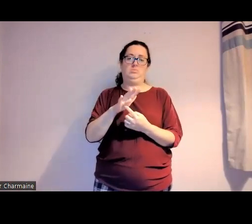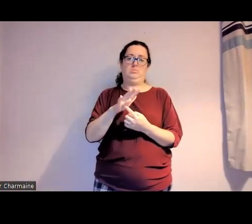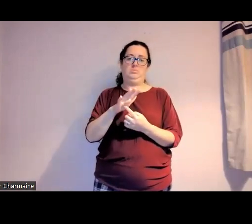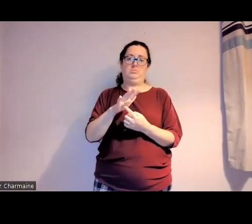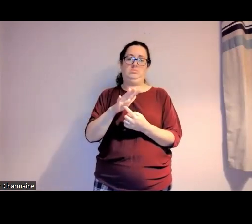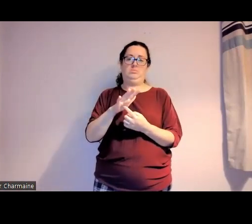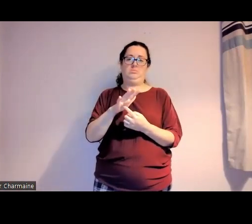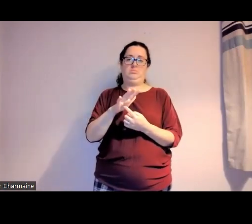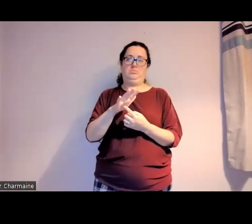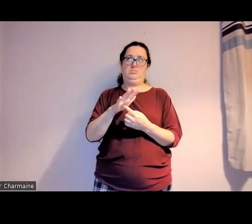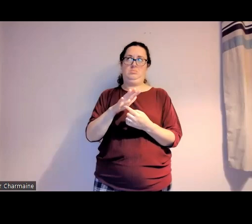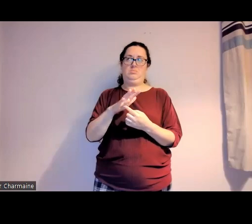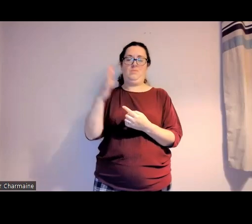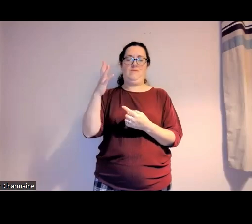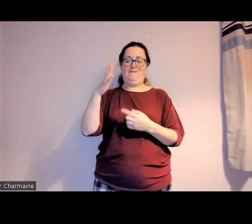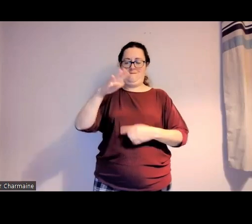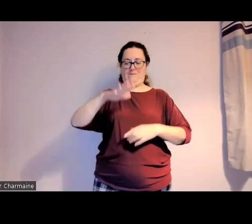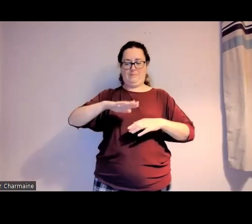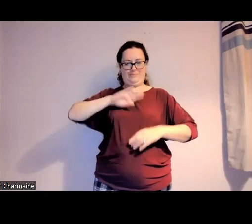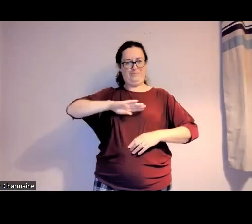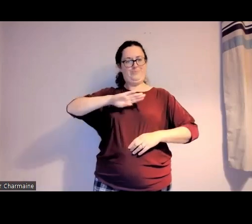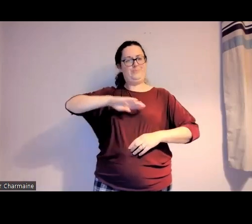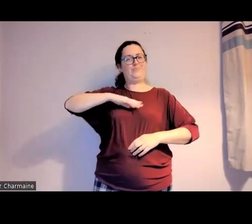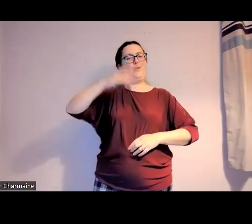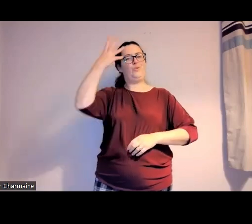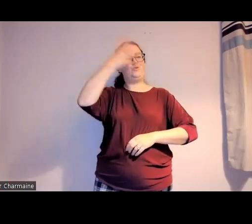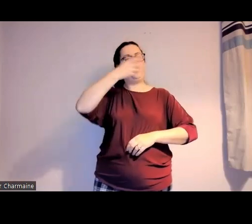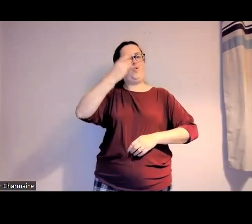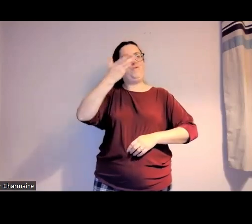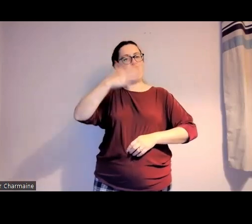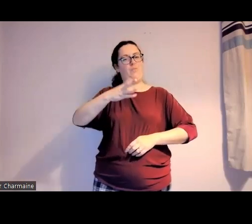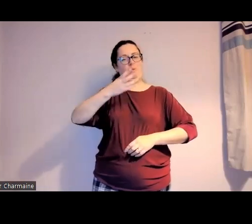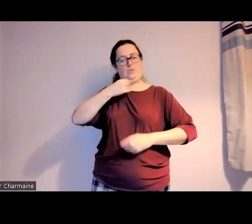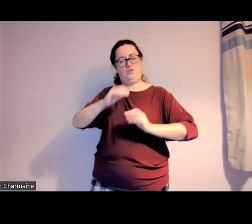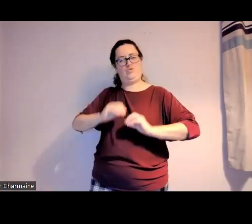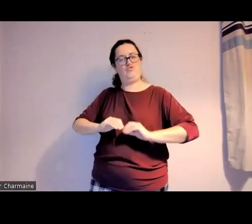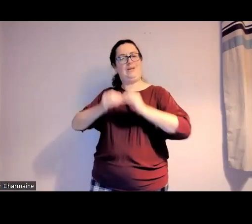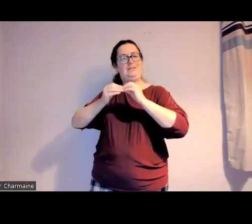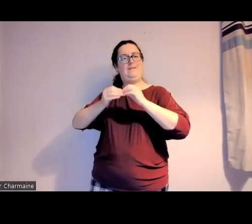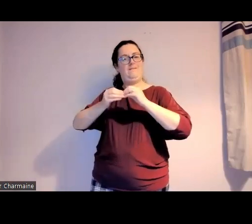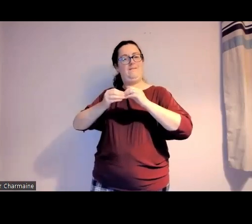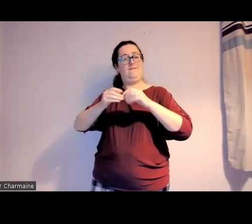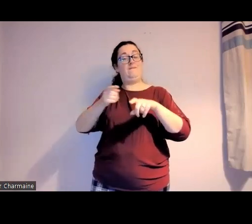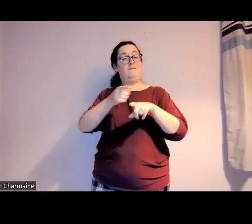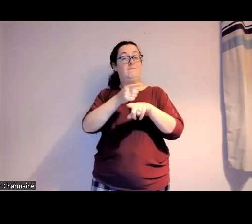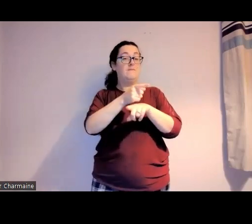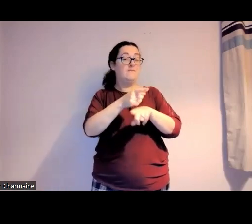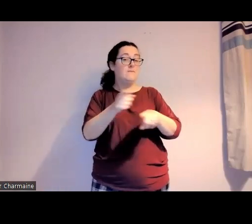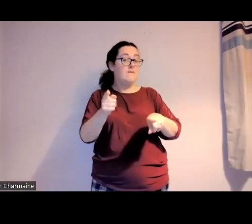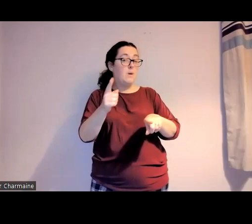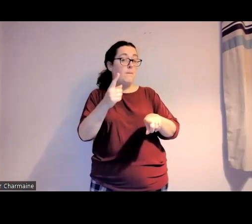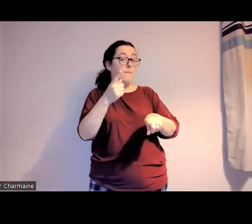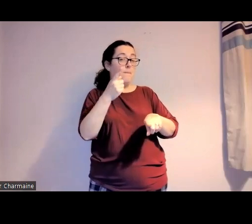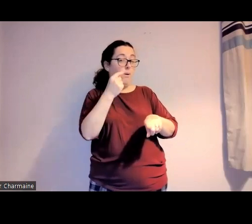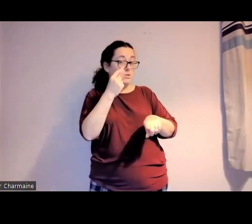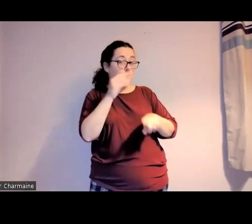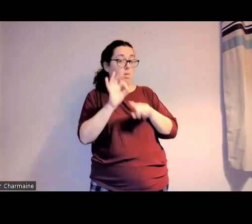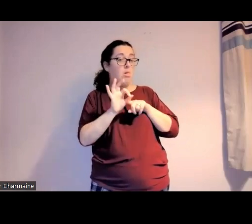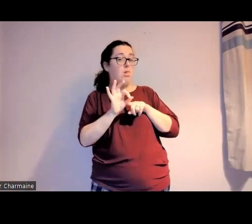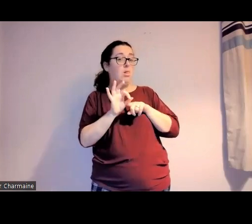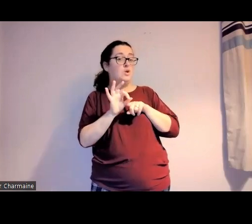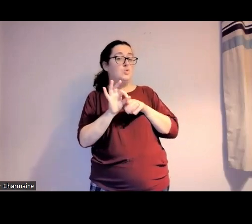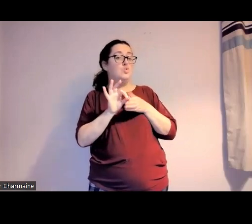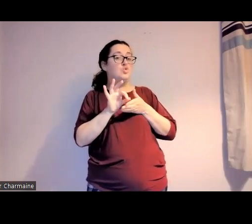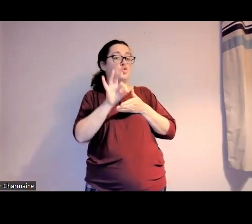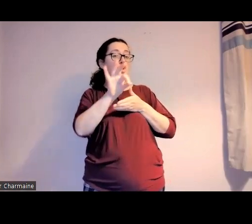soul feeding that comes from creativity. So do remember, if you possibly can as well, to make a donation to the City